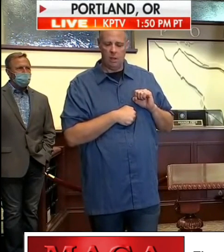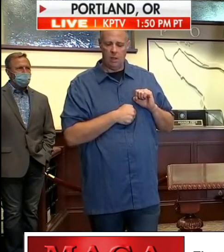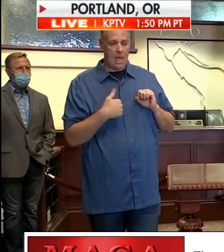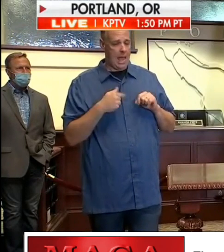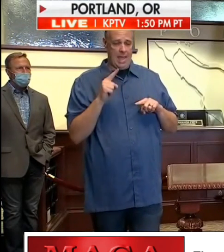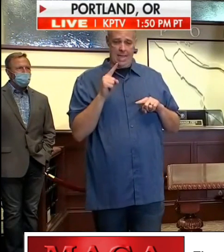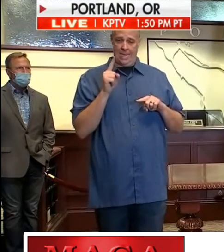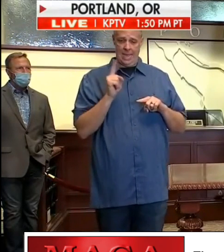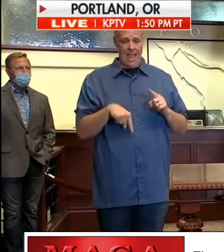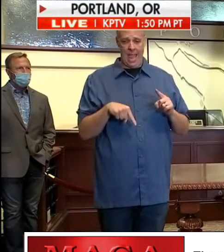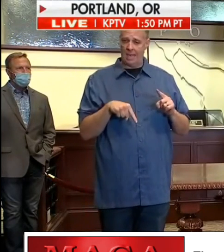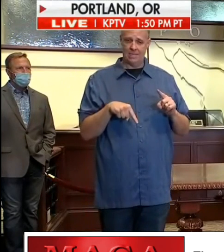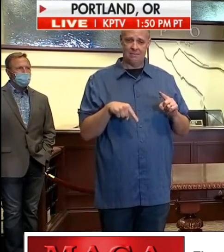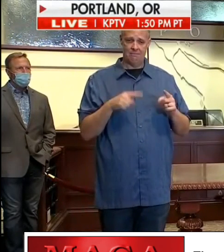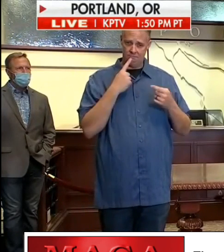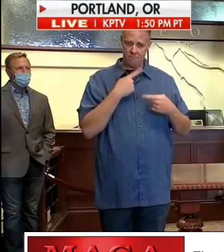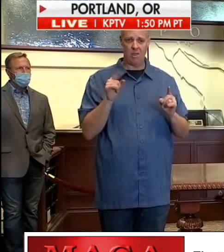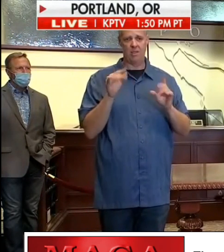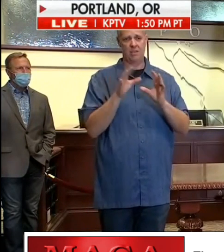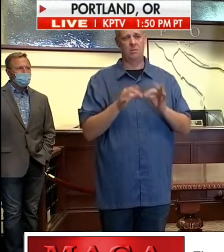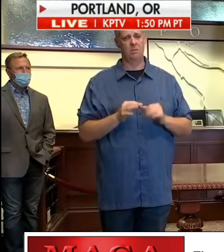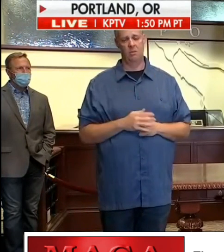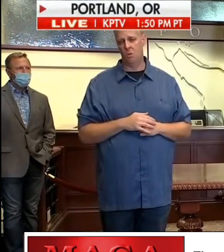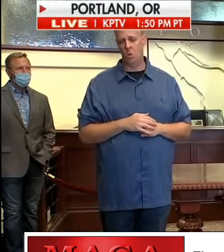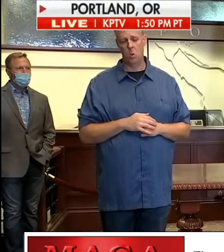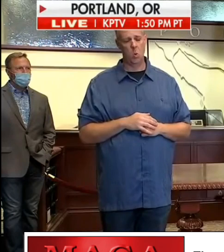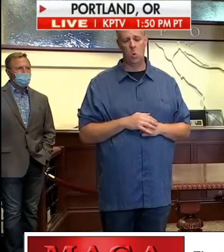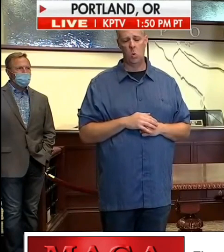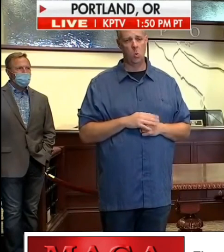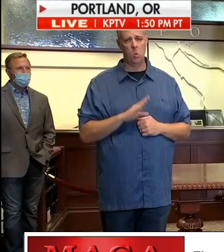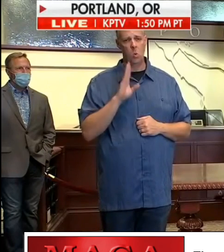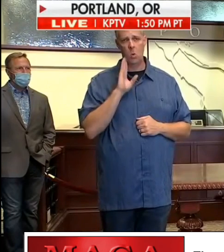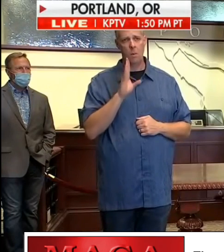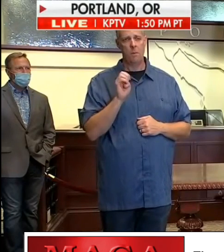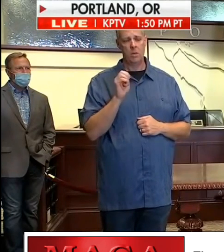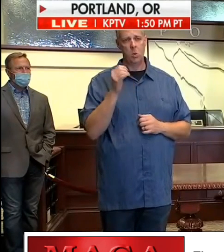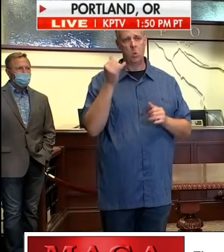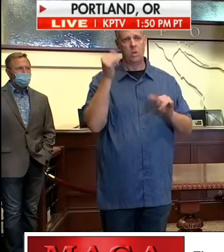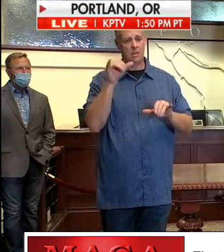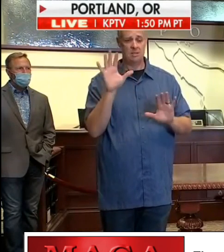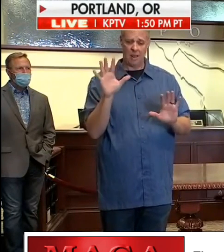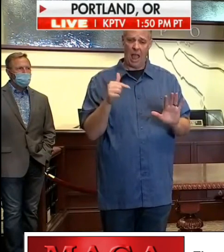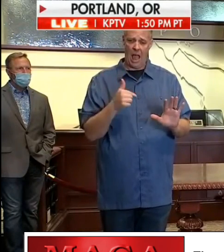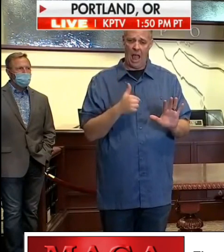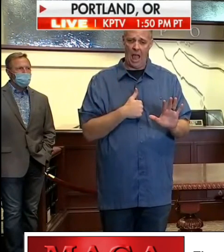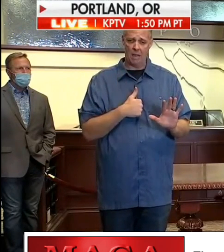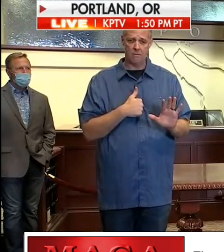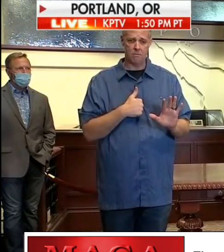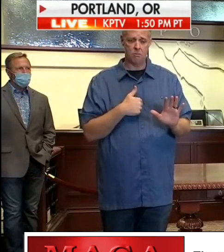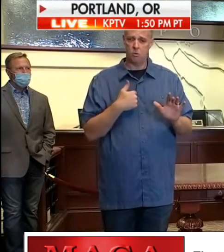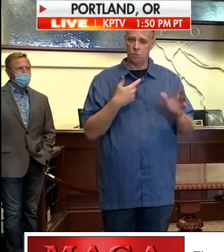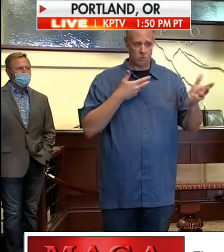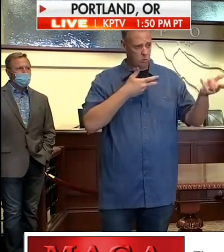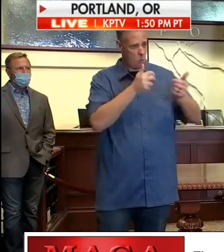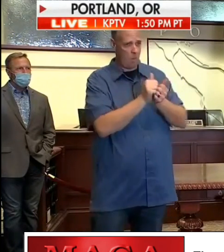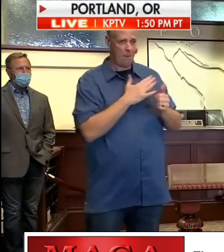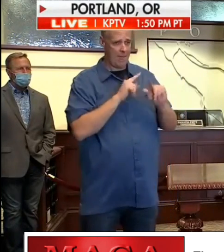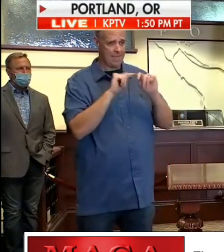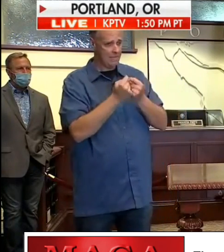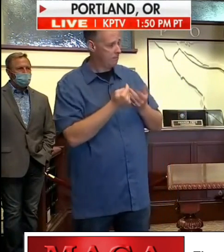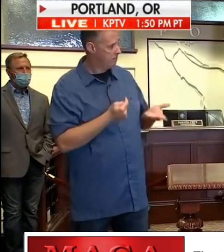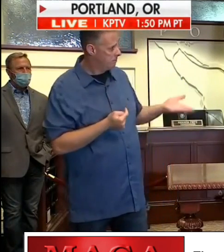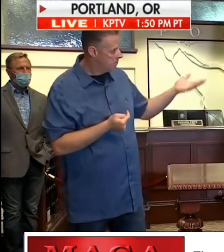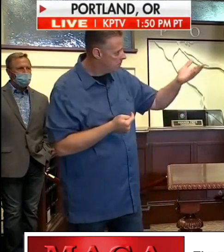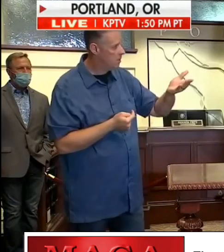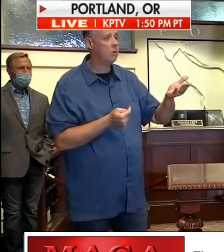make that statement today, and I think it would be preposterous for me to do so. But I'm certainly being introspective. I'm working with my team and